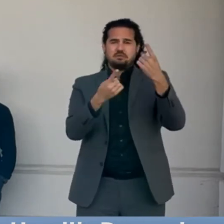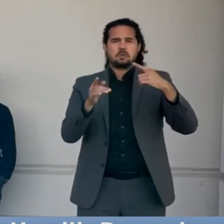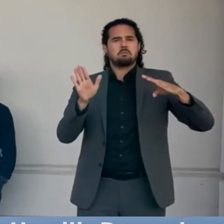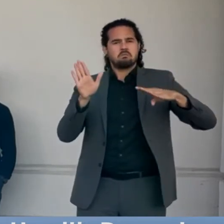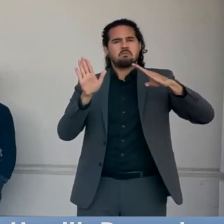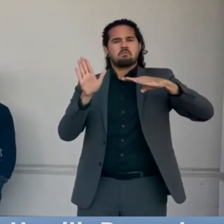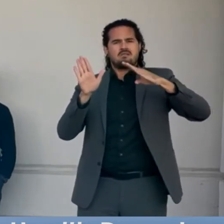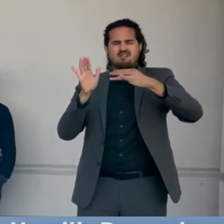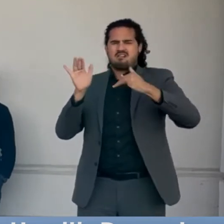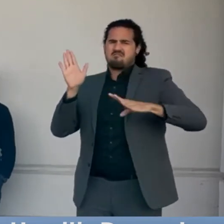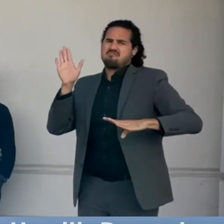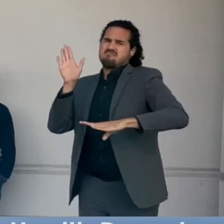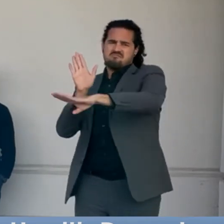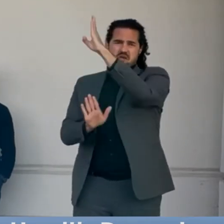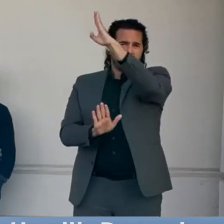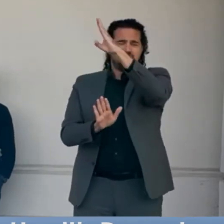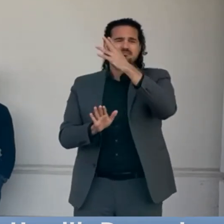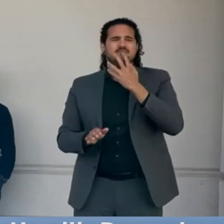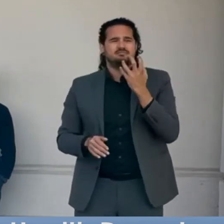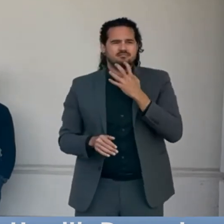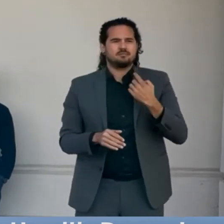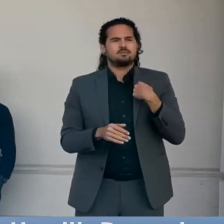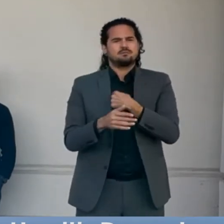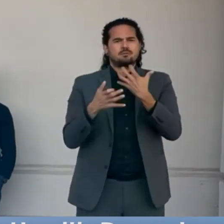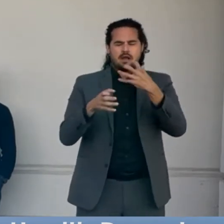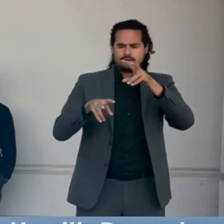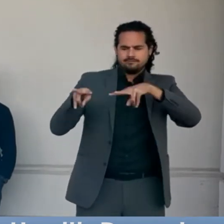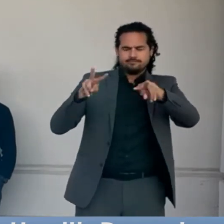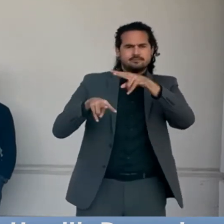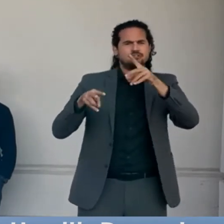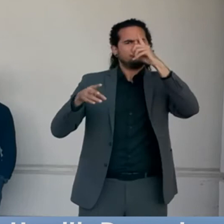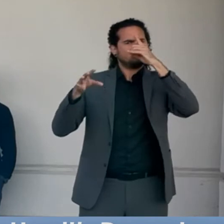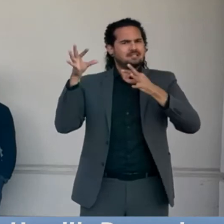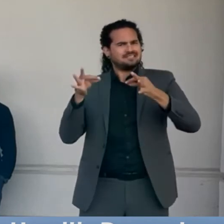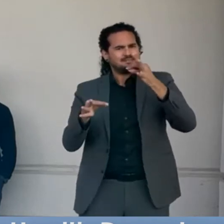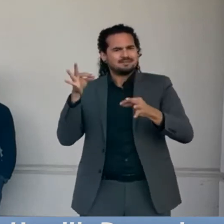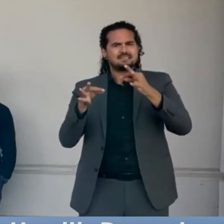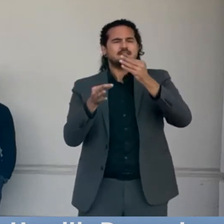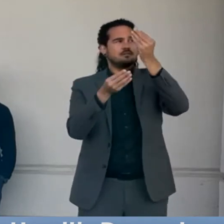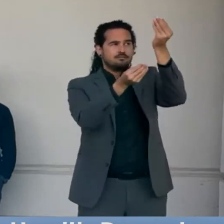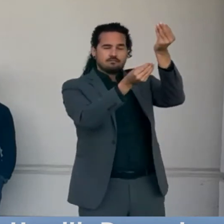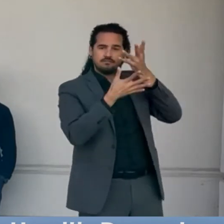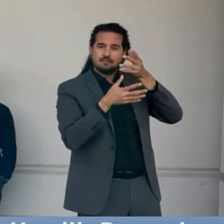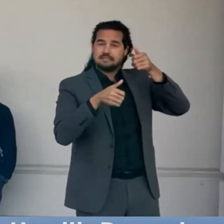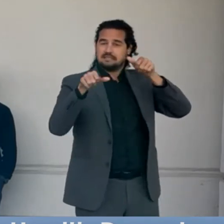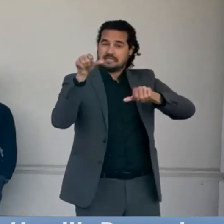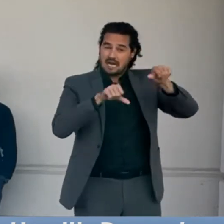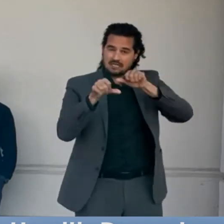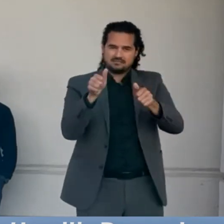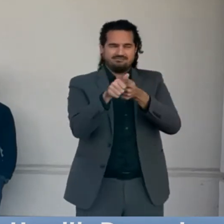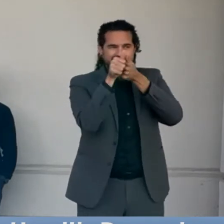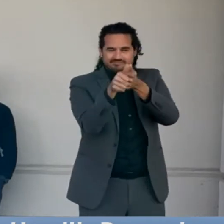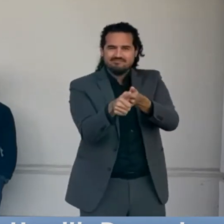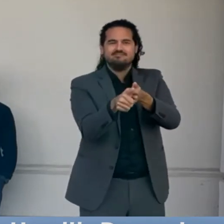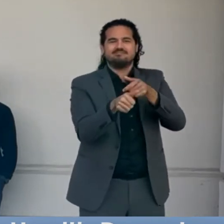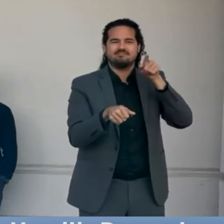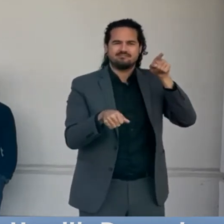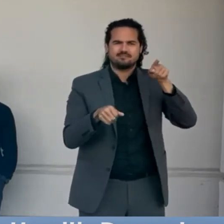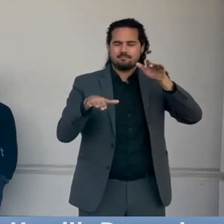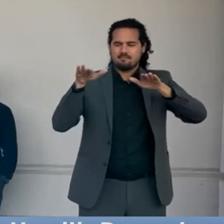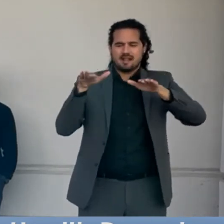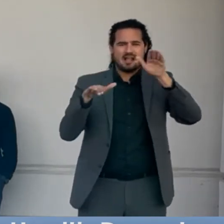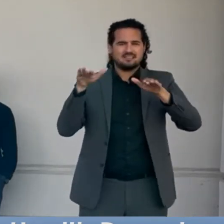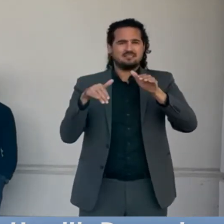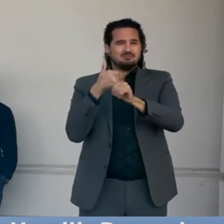account all of the best science we have and find the balance between the benefit to safety of quarantine and keeping people from getting